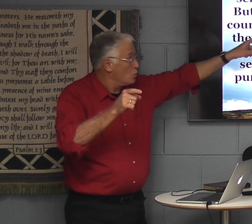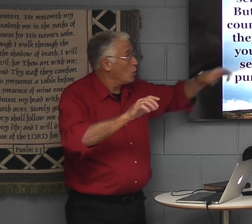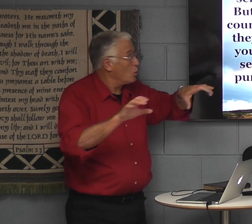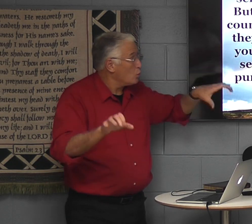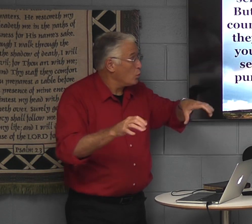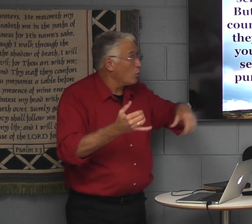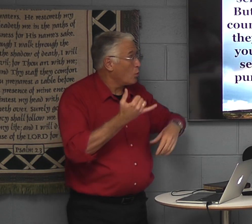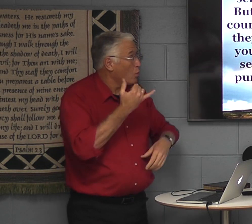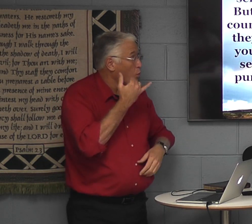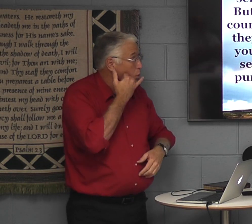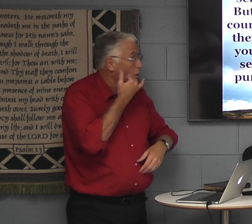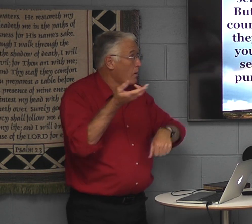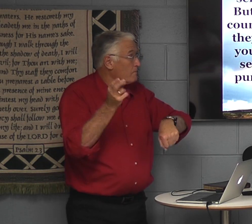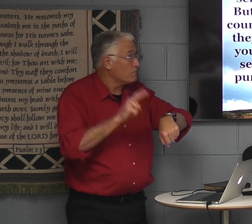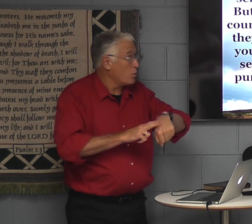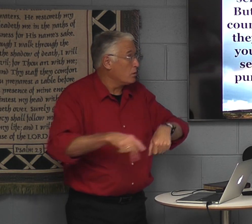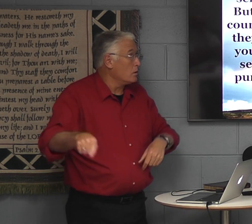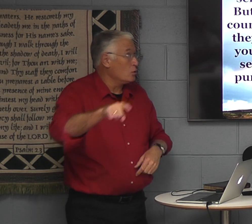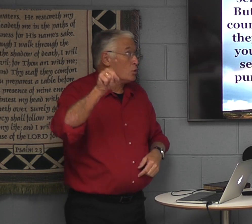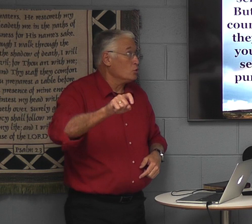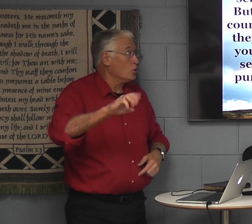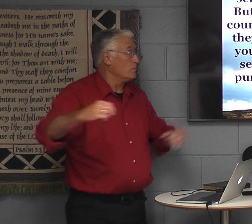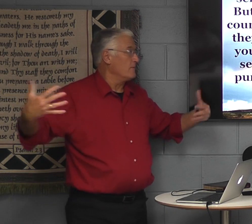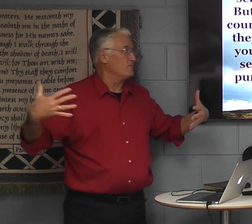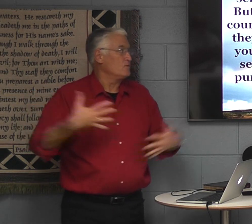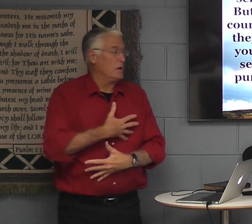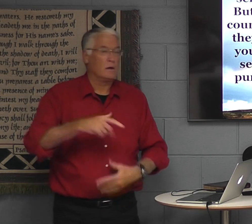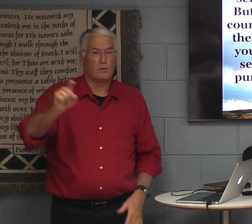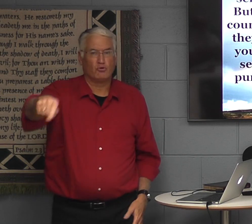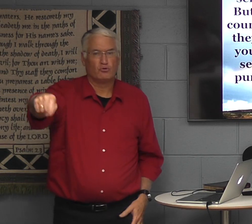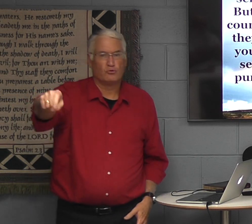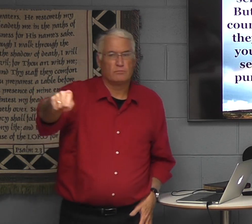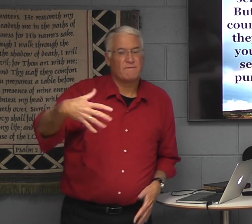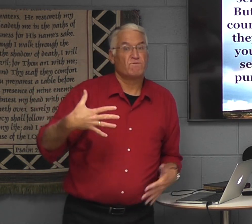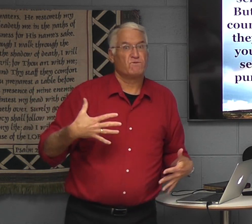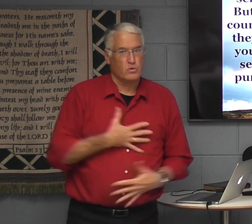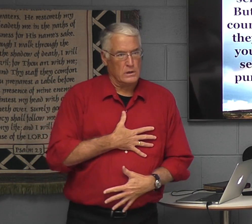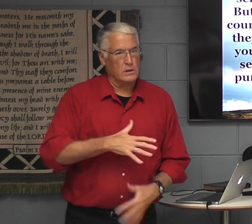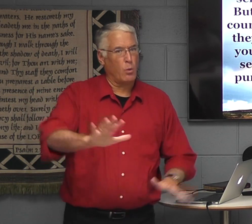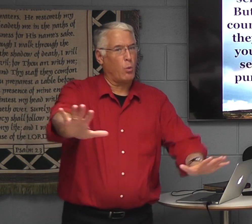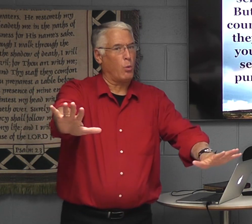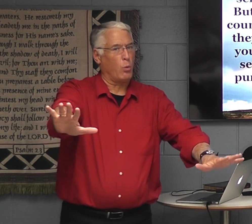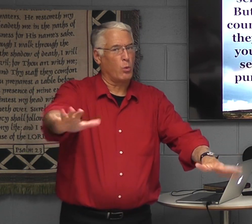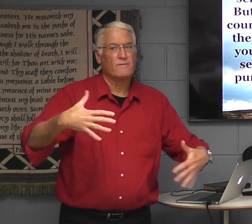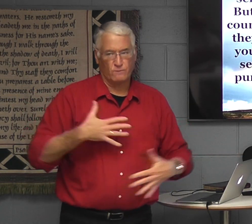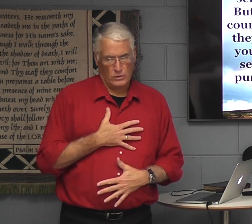He's established the authority system. But if you are doing the wrong, of course, you should be